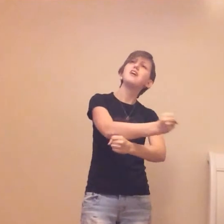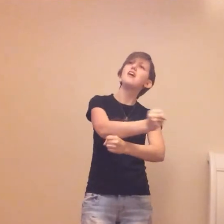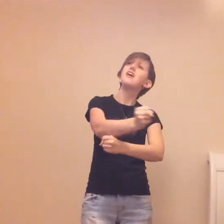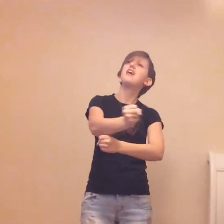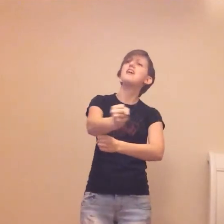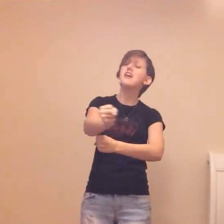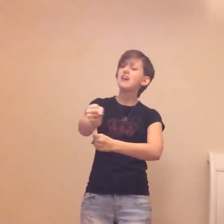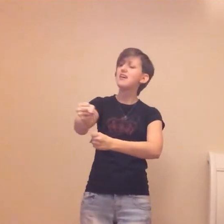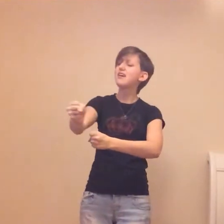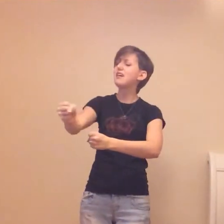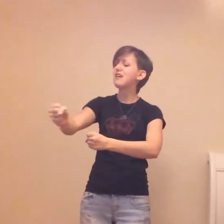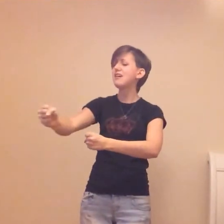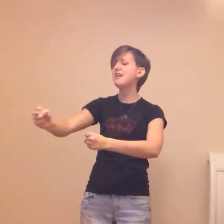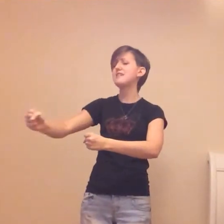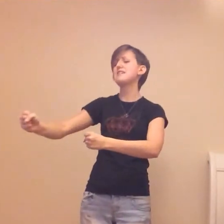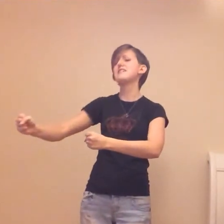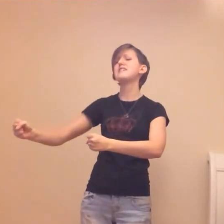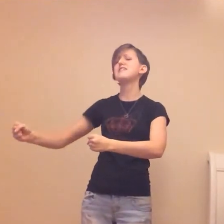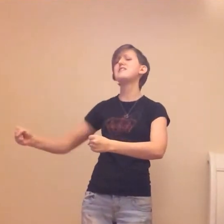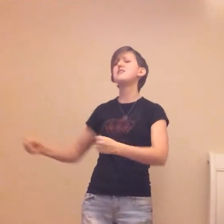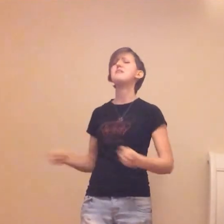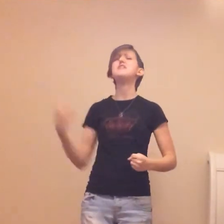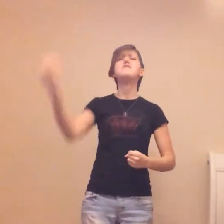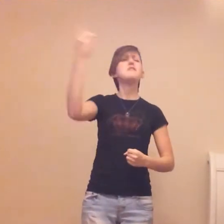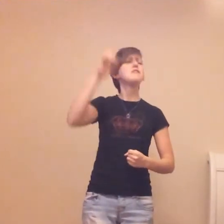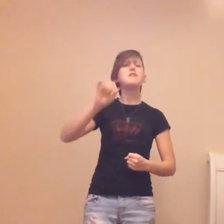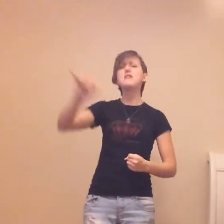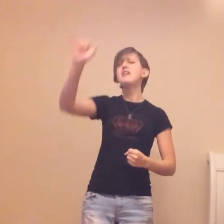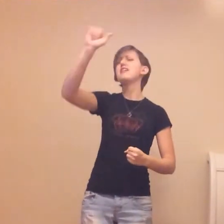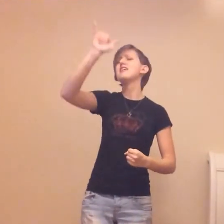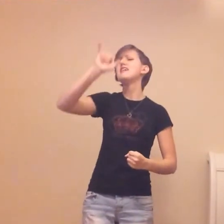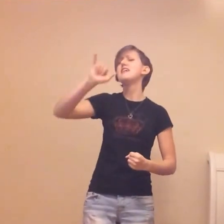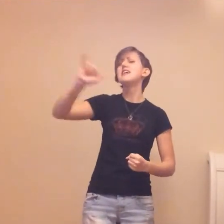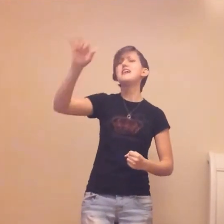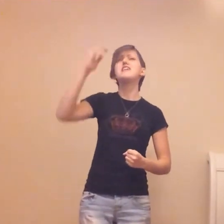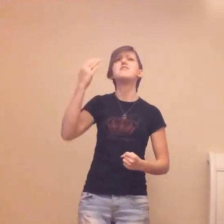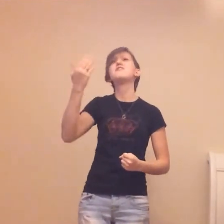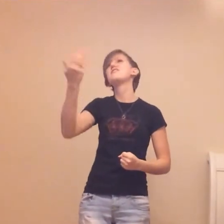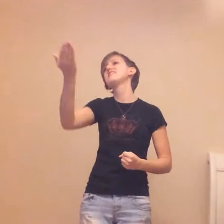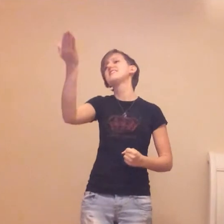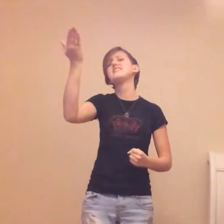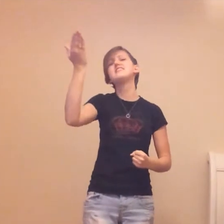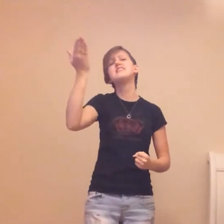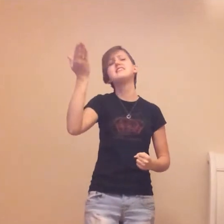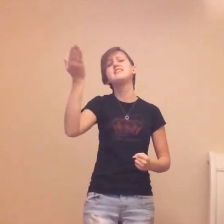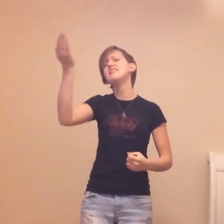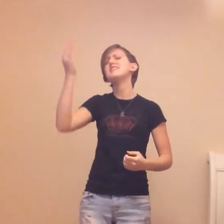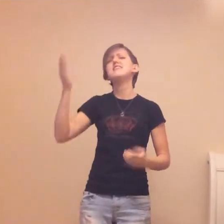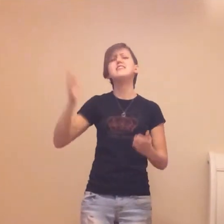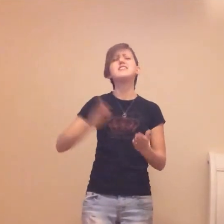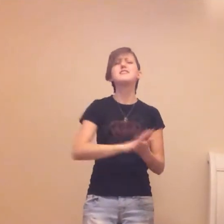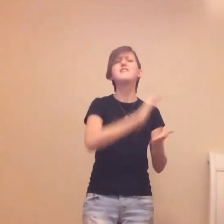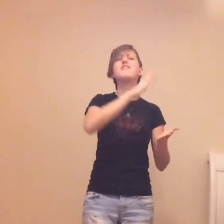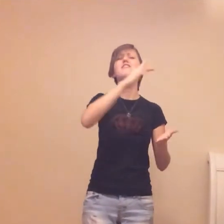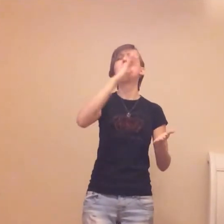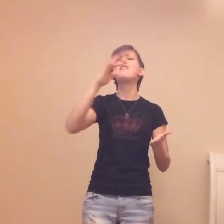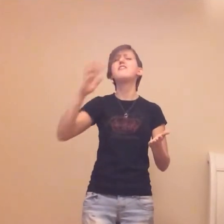way, and the stars all